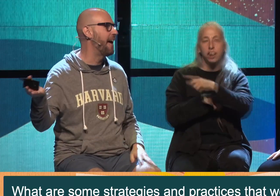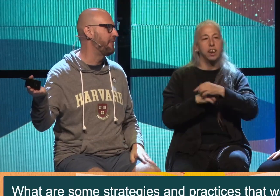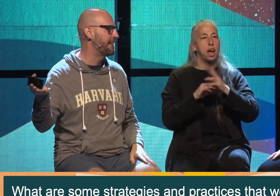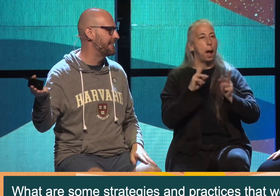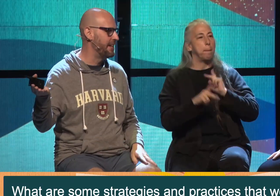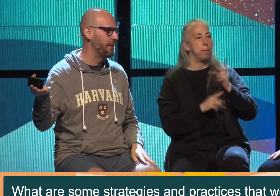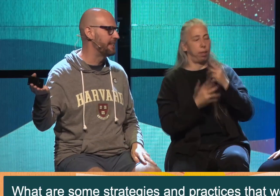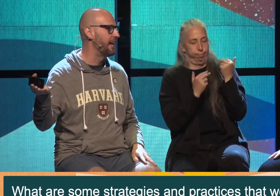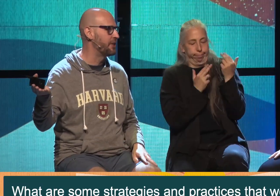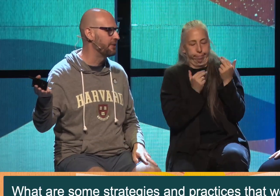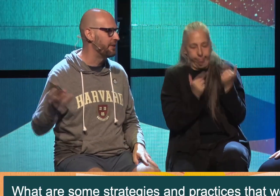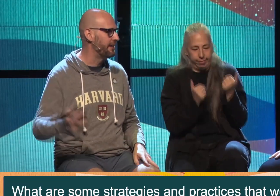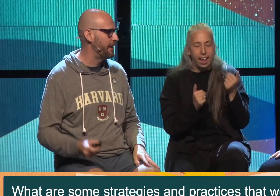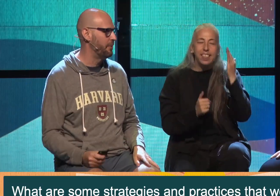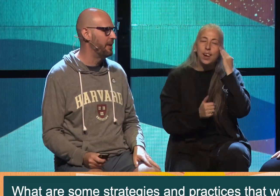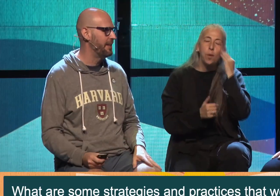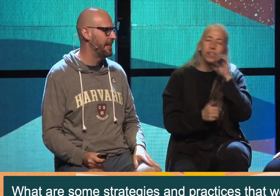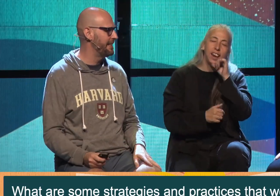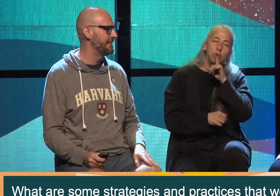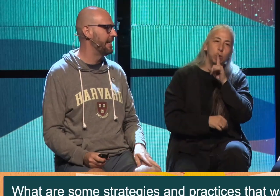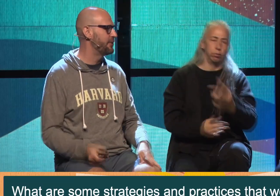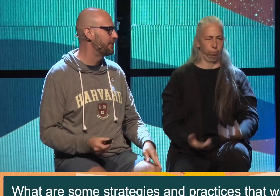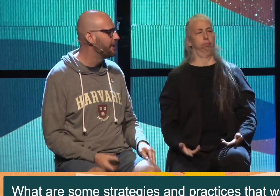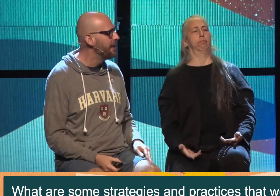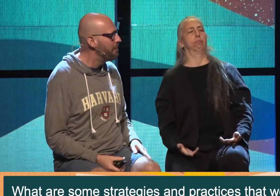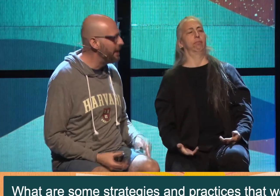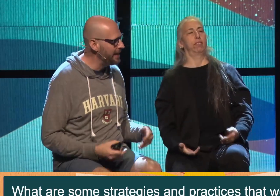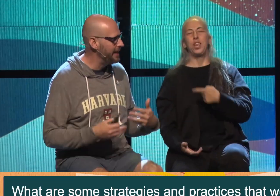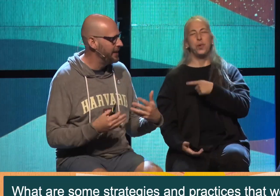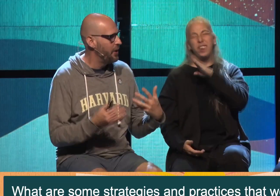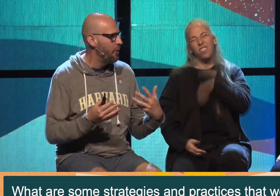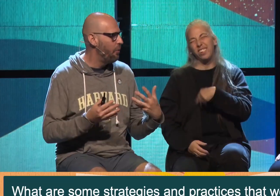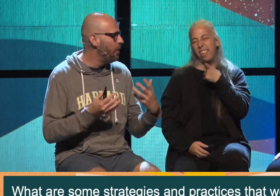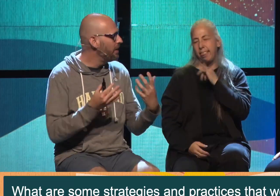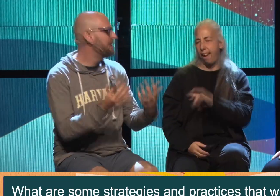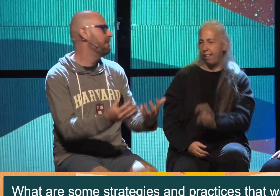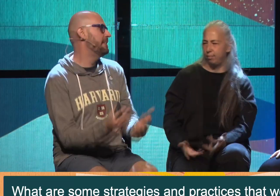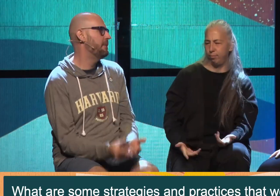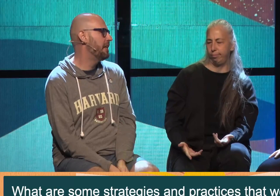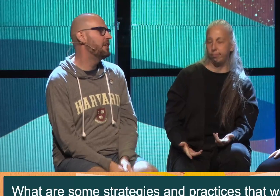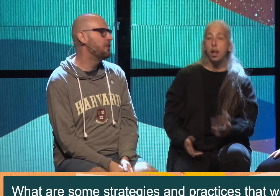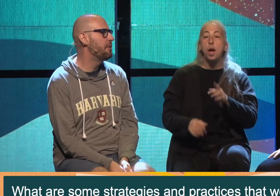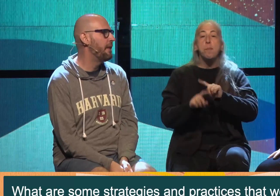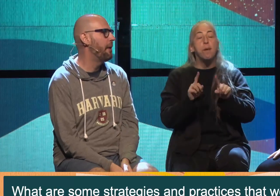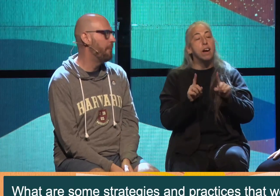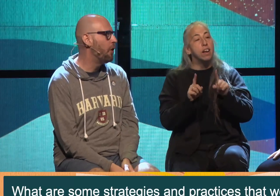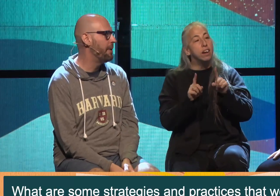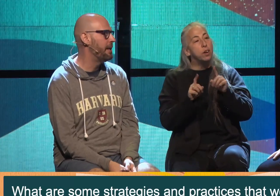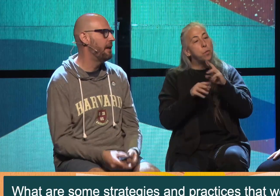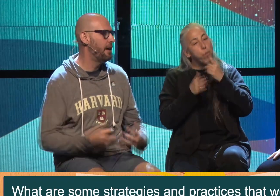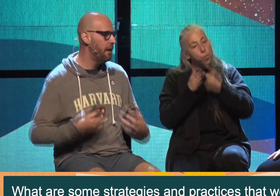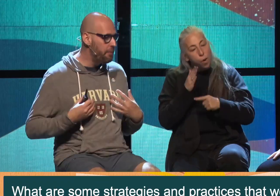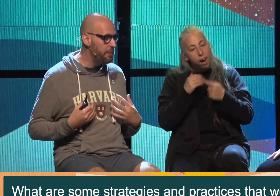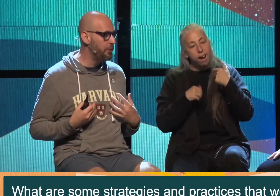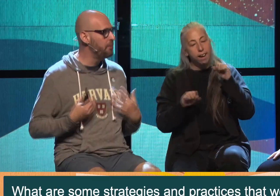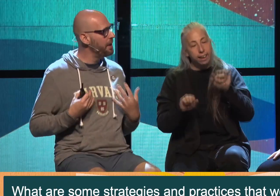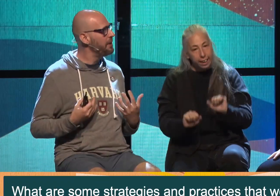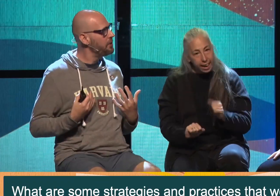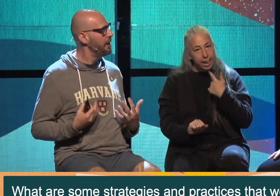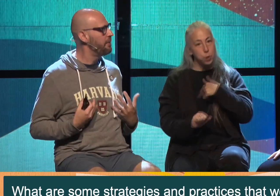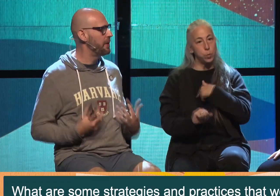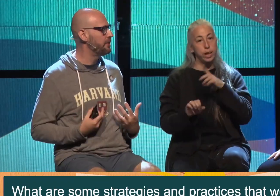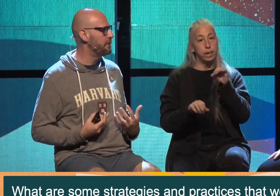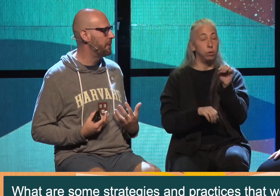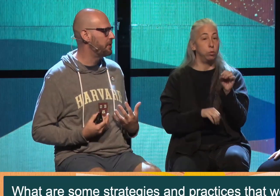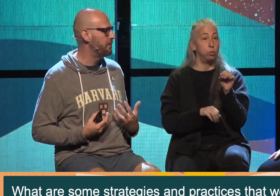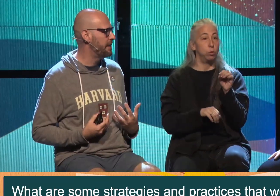church is laughing because they know that's not true. They're like, well, that's not true. But like, what are some things that we can do in that moment of people who maybe